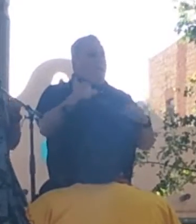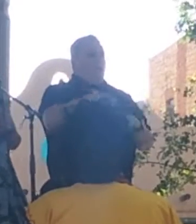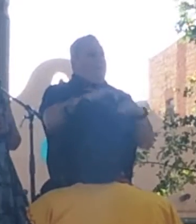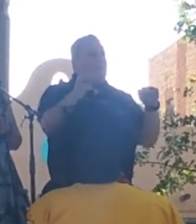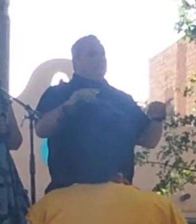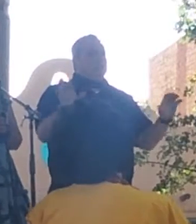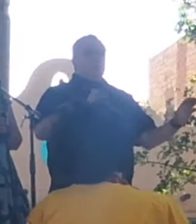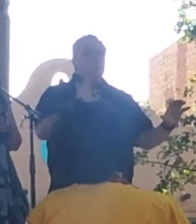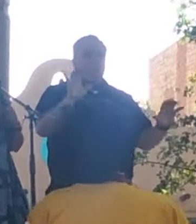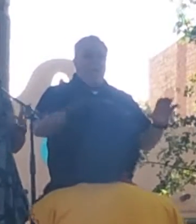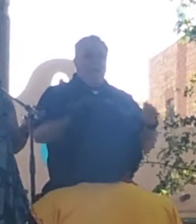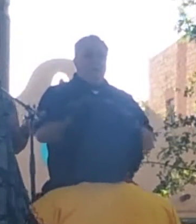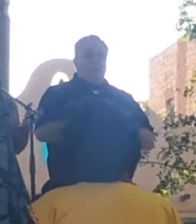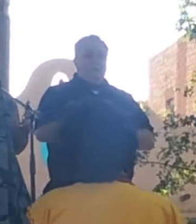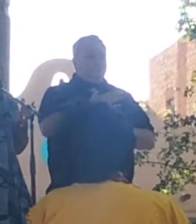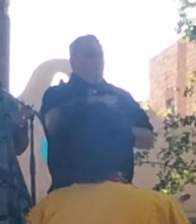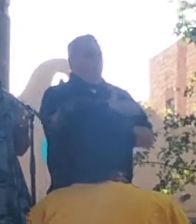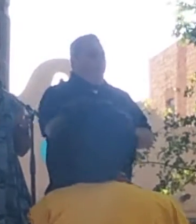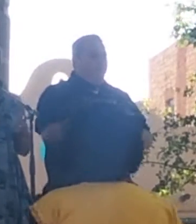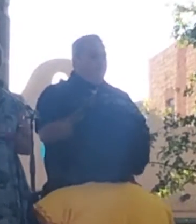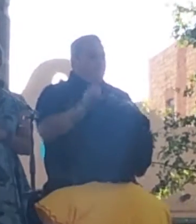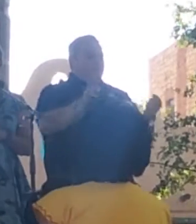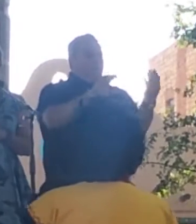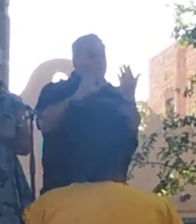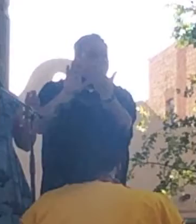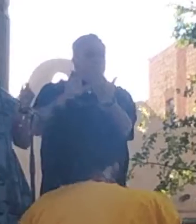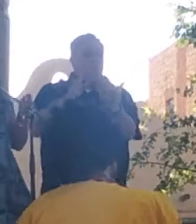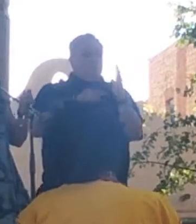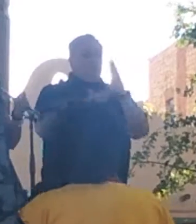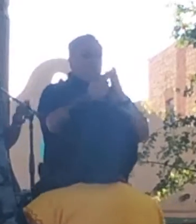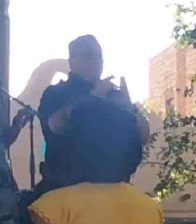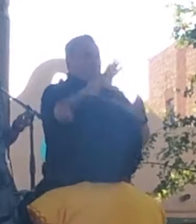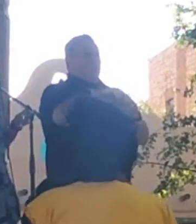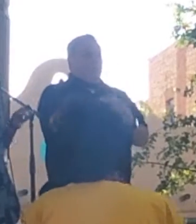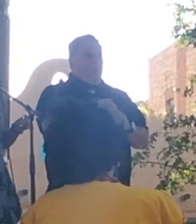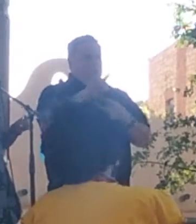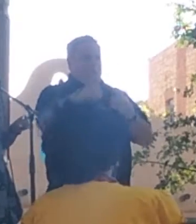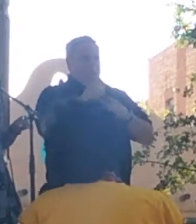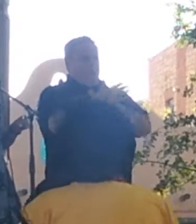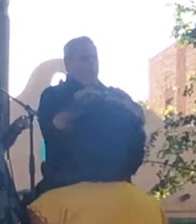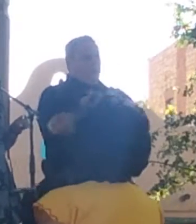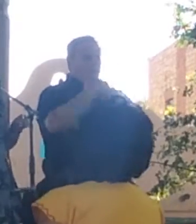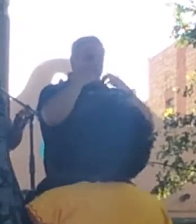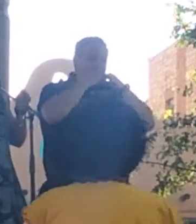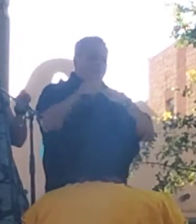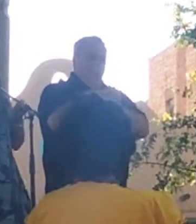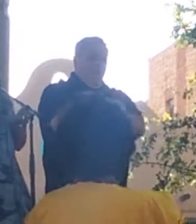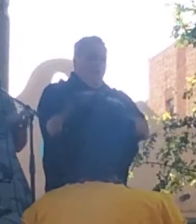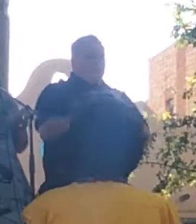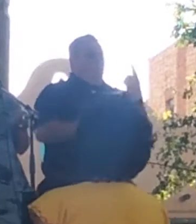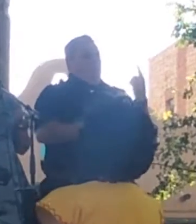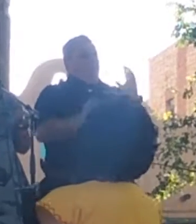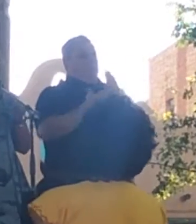can do that is if we're willing to face truths, including about a country we love. And one